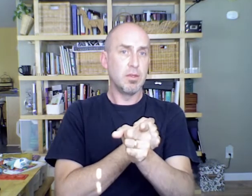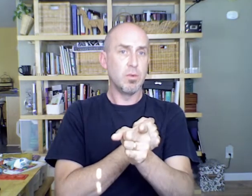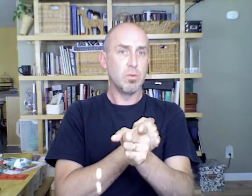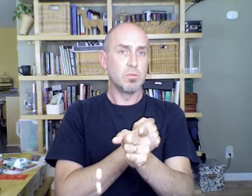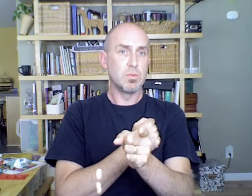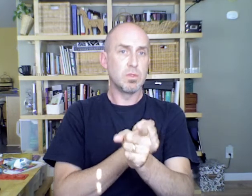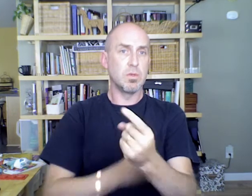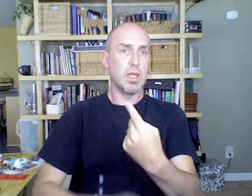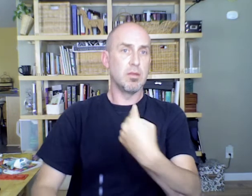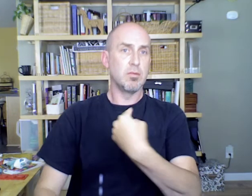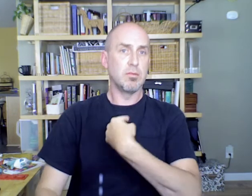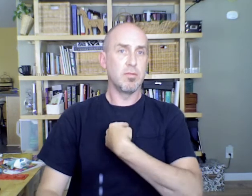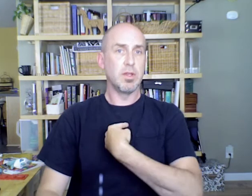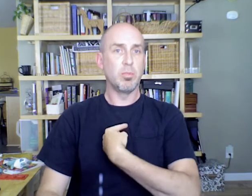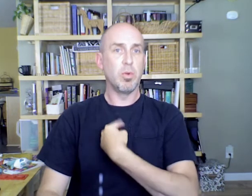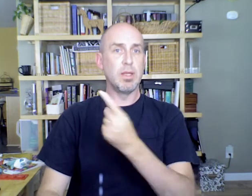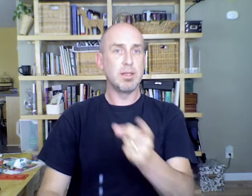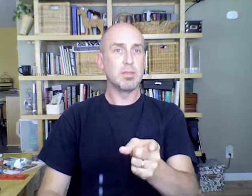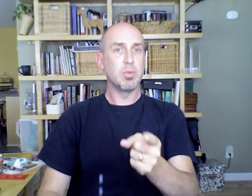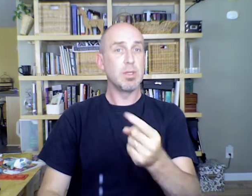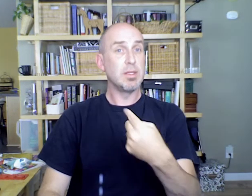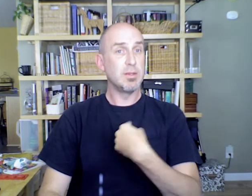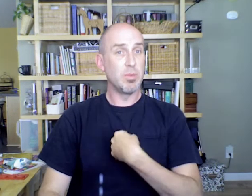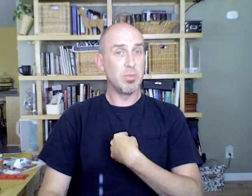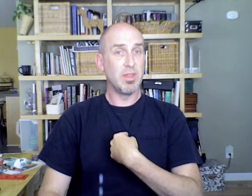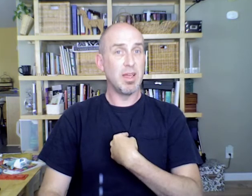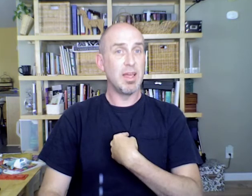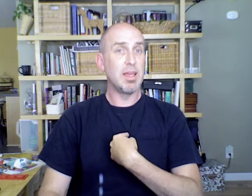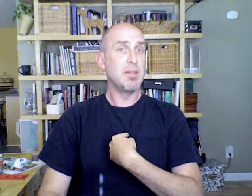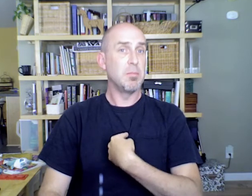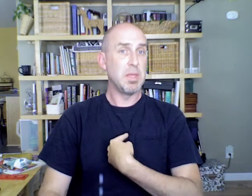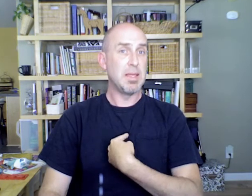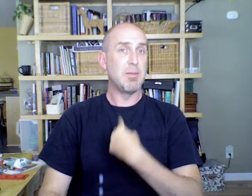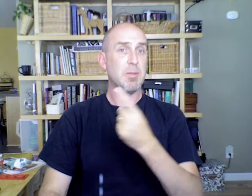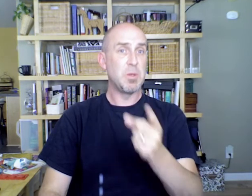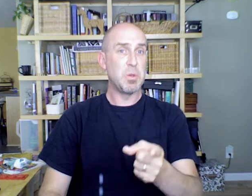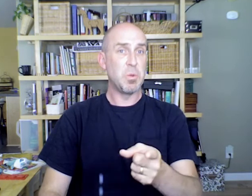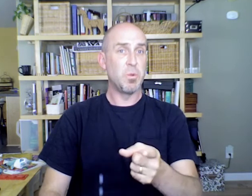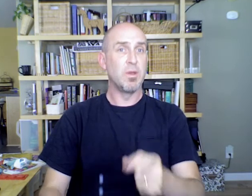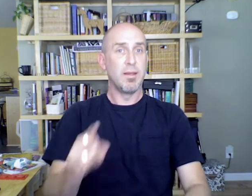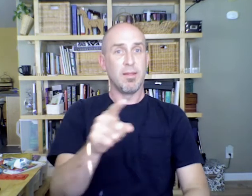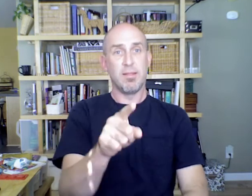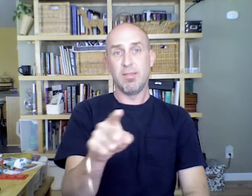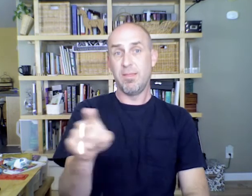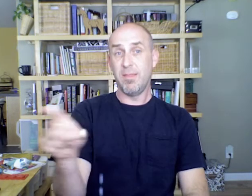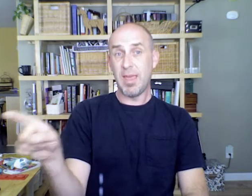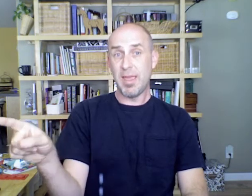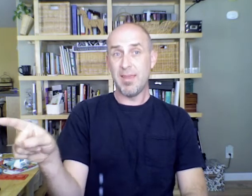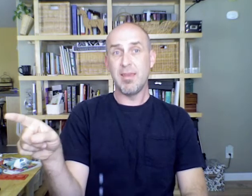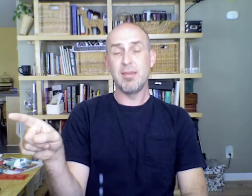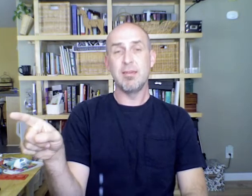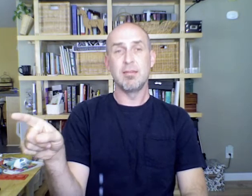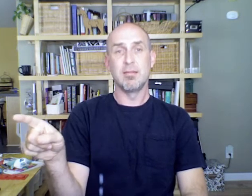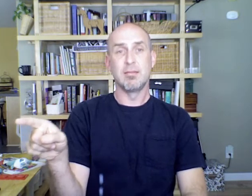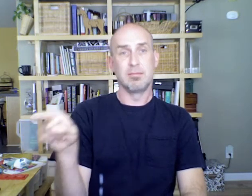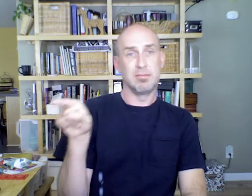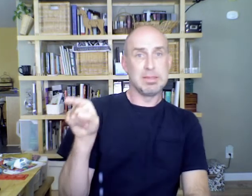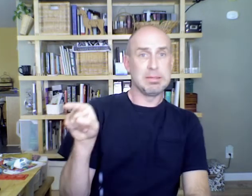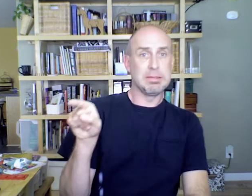you. So again, finger pointing is pretty easy to remember. The I, the me, the you, they,